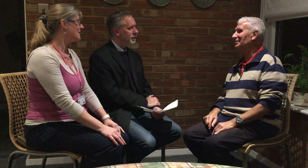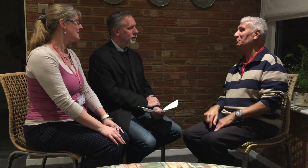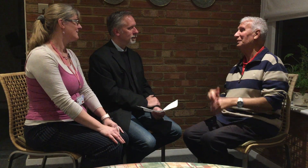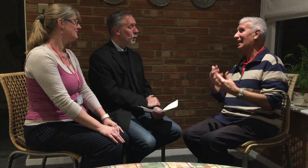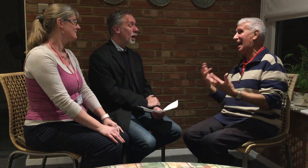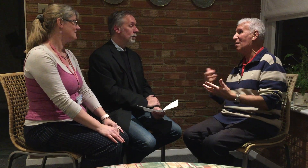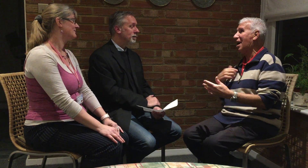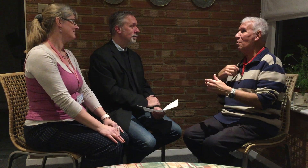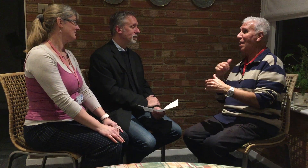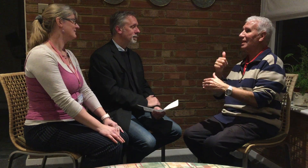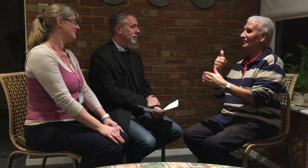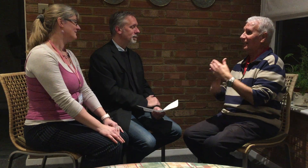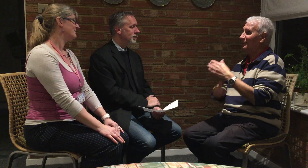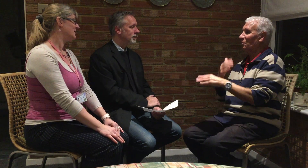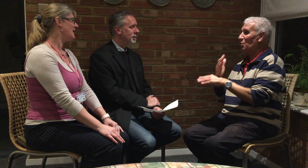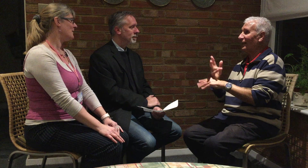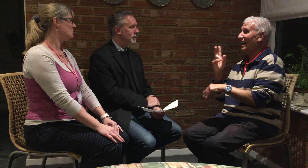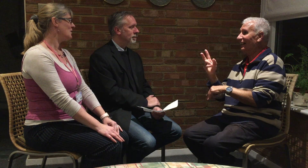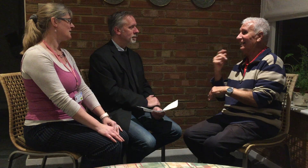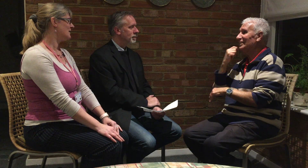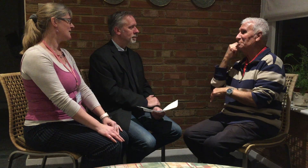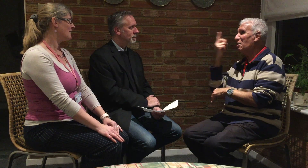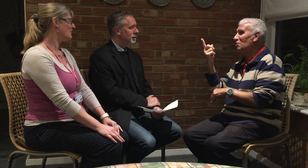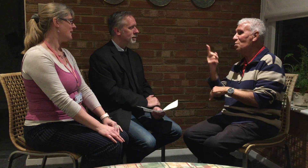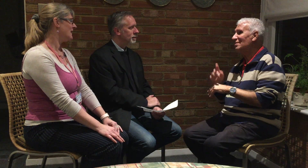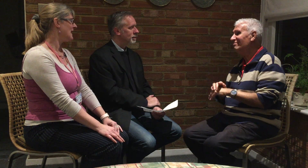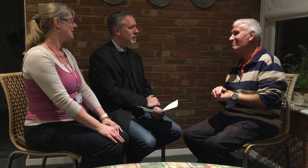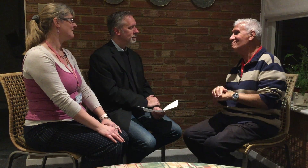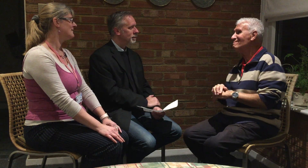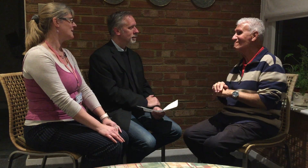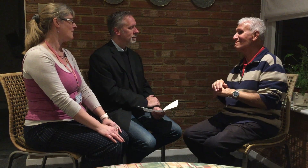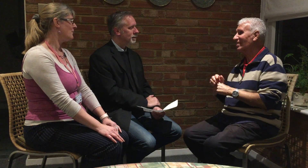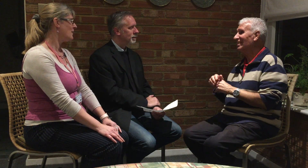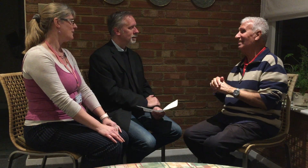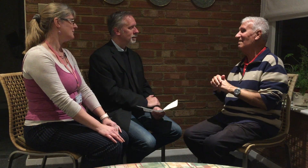years. Wow. But now I'm just going to start working again tomorrow.